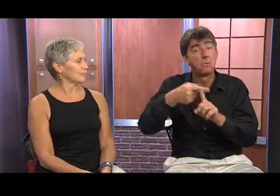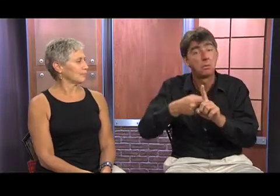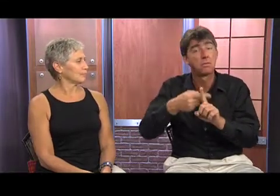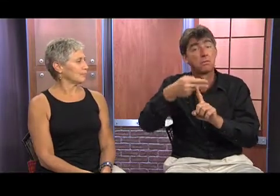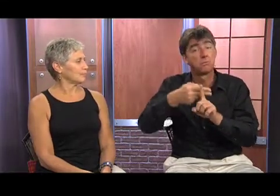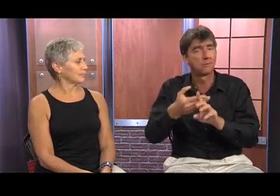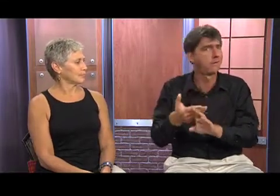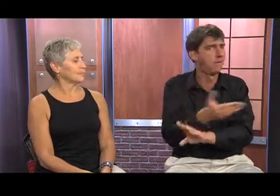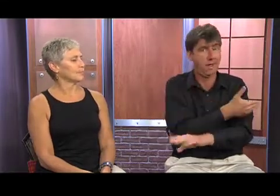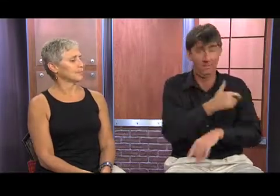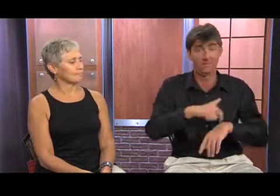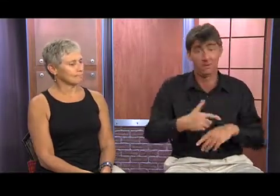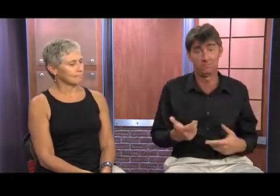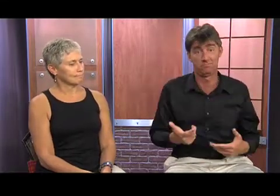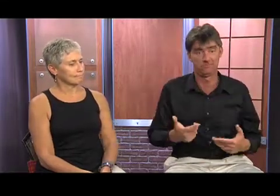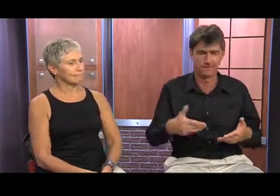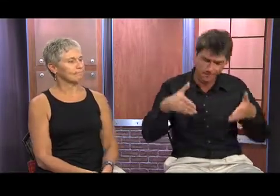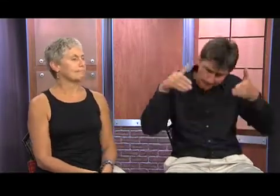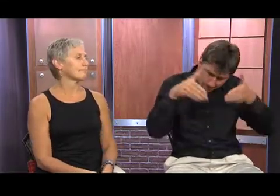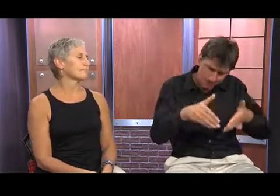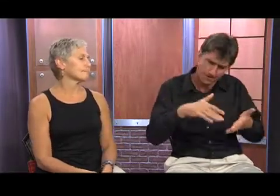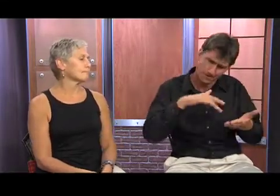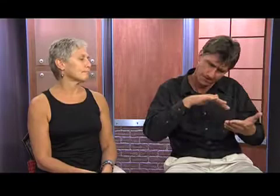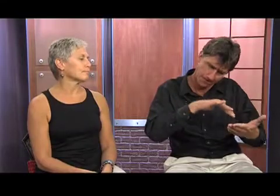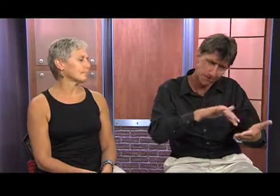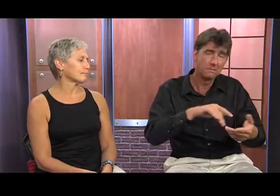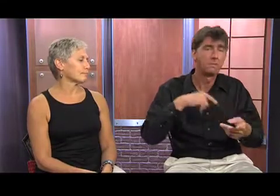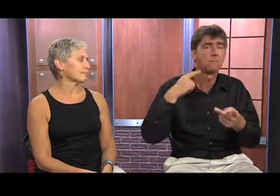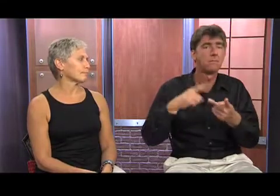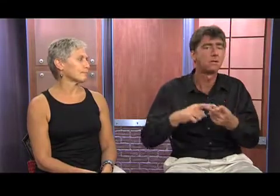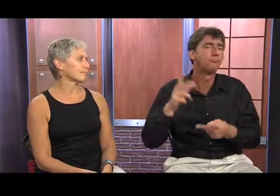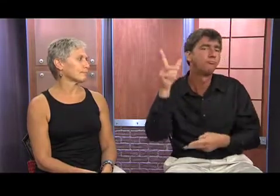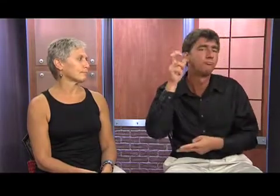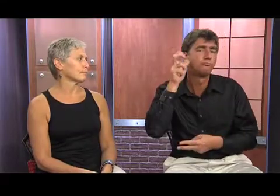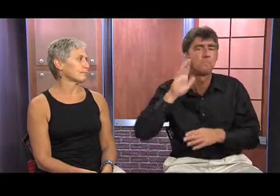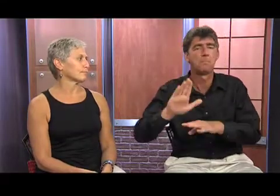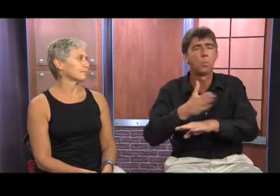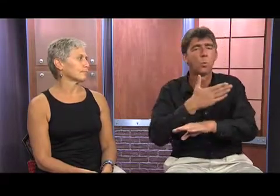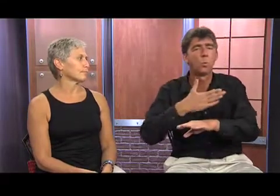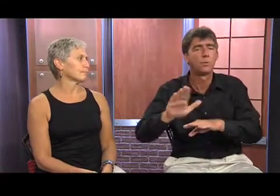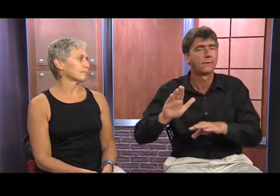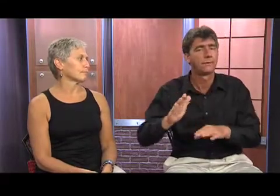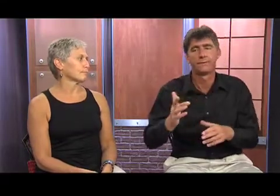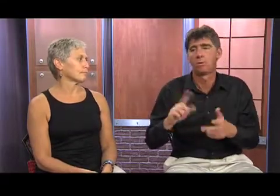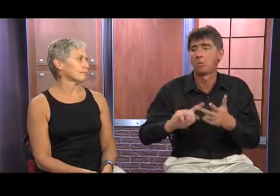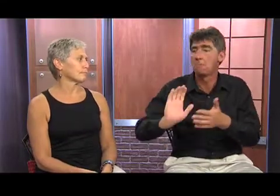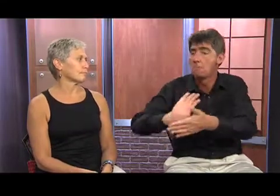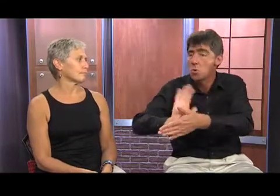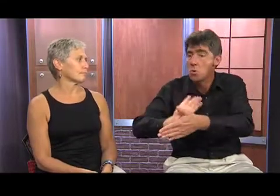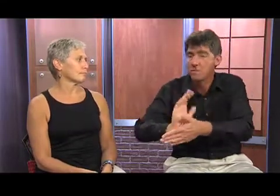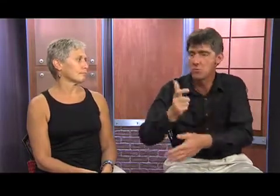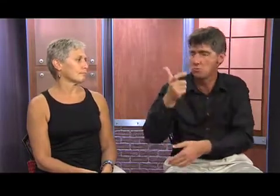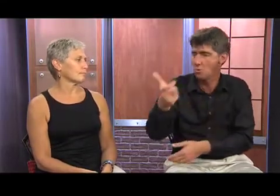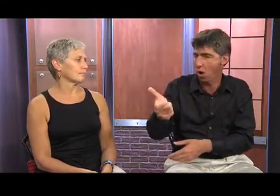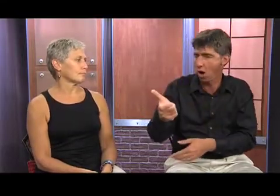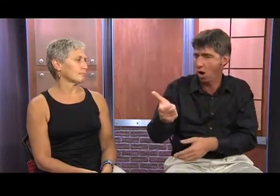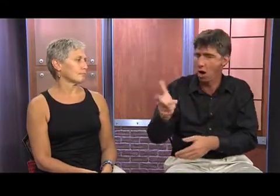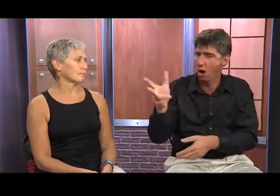We definitely rely heavily on soundtracks, any kind of access to the music, whether it